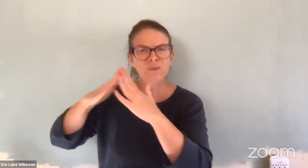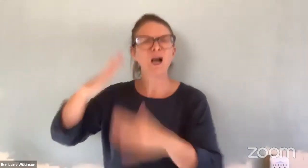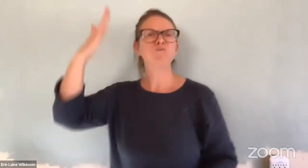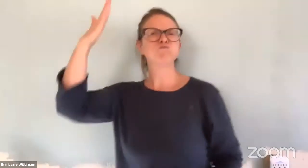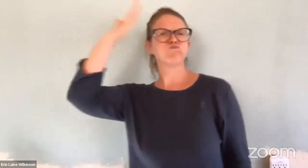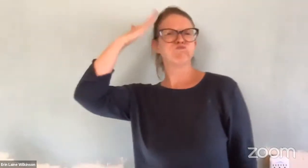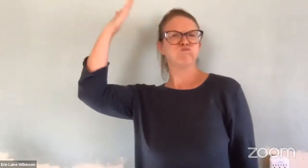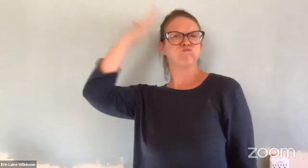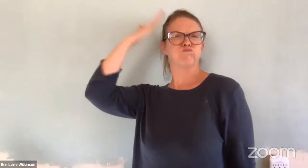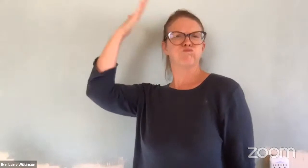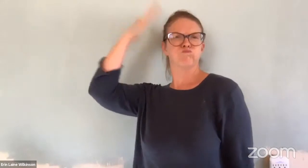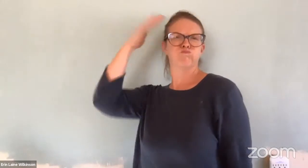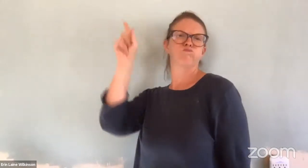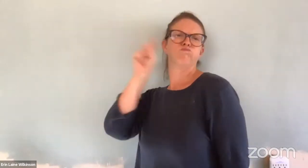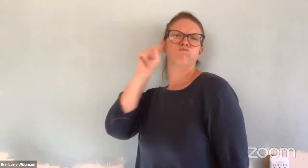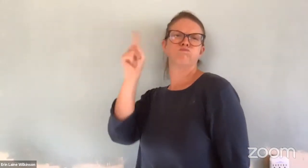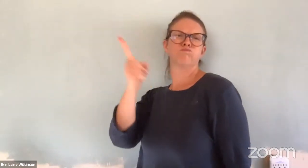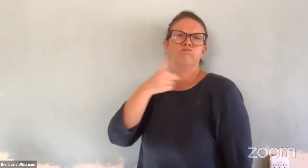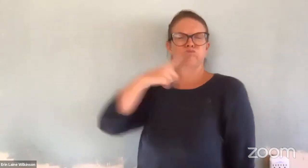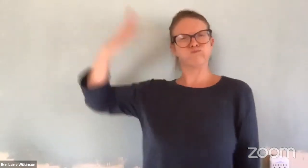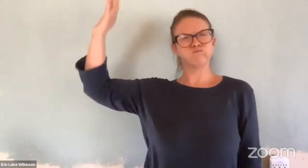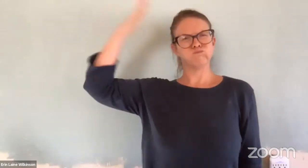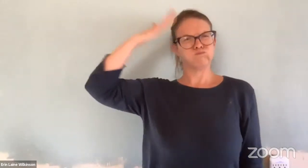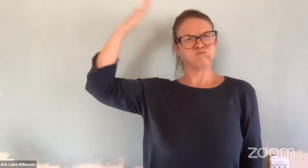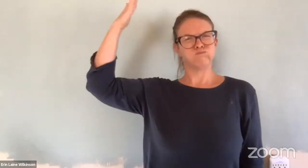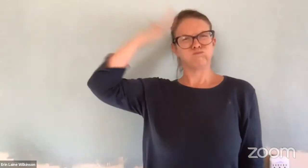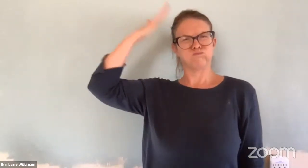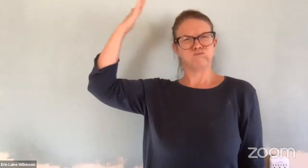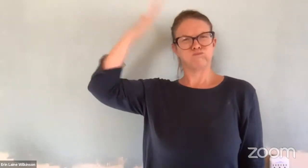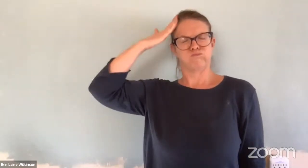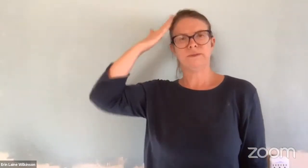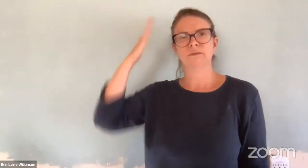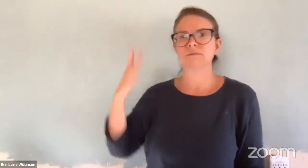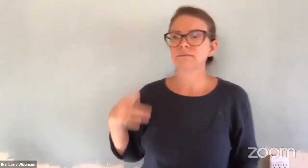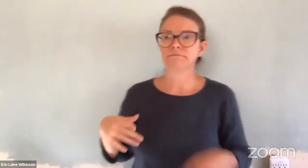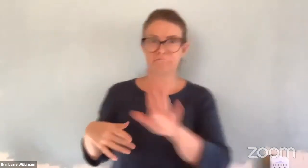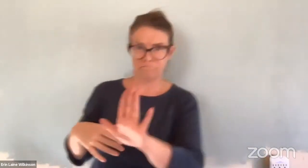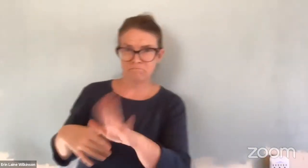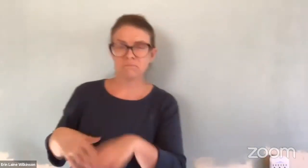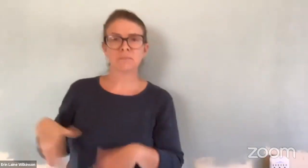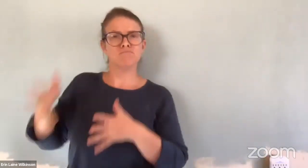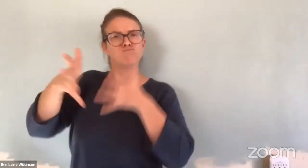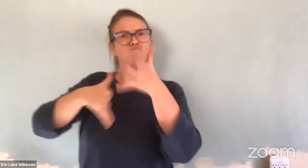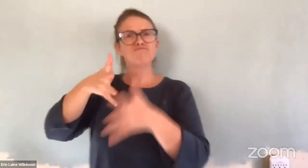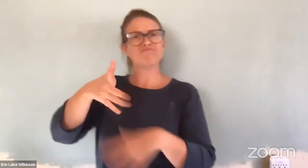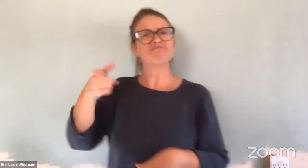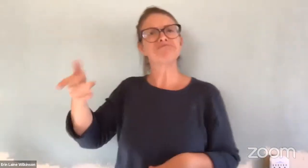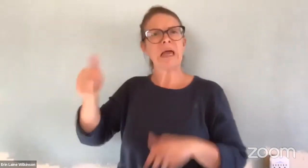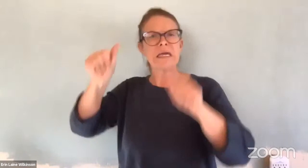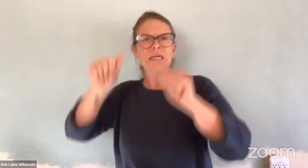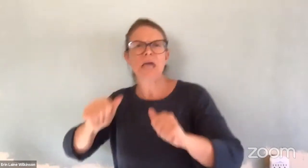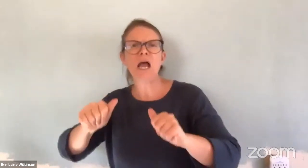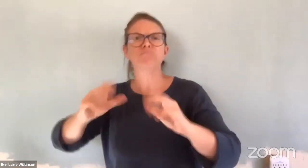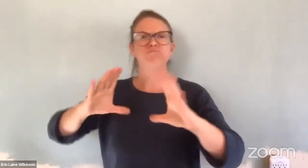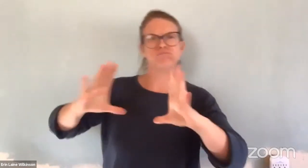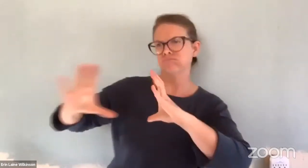sign languages, people have a very good awareness of